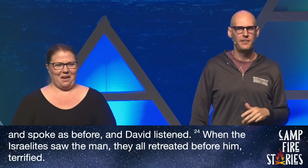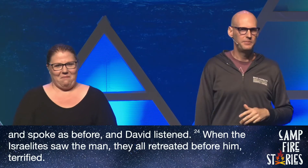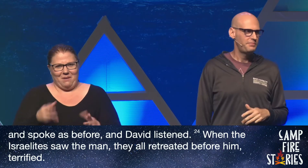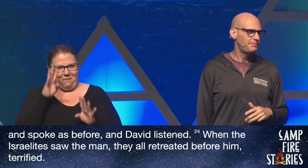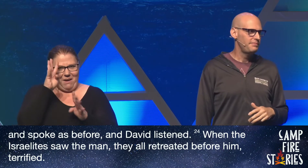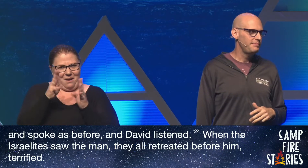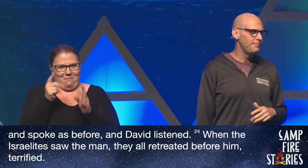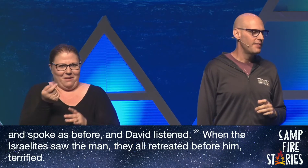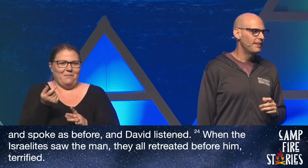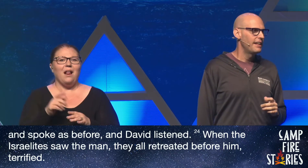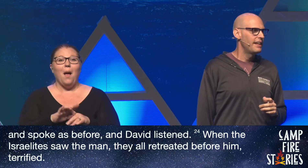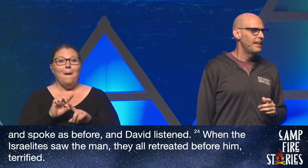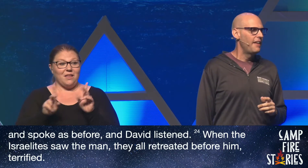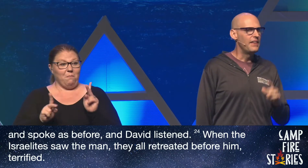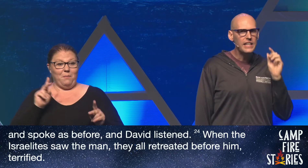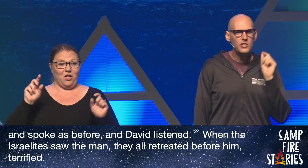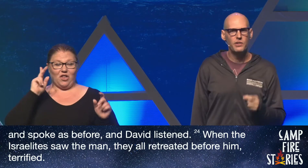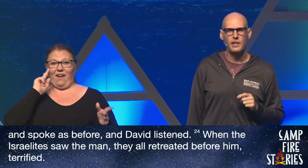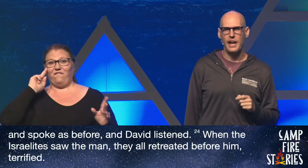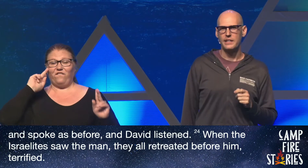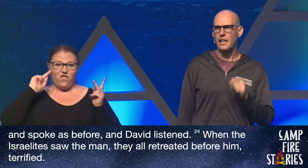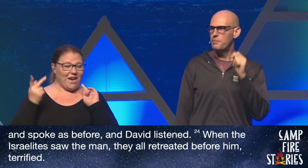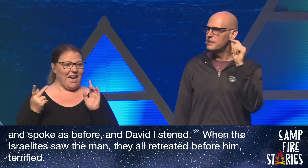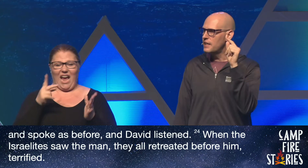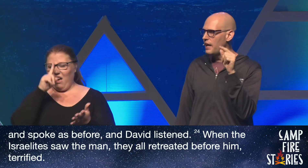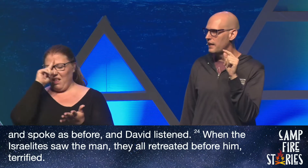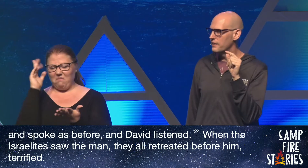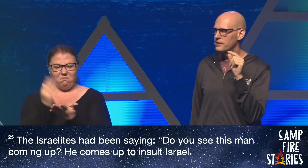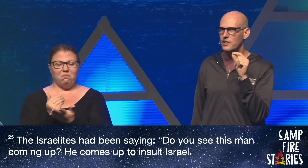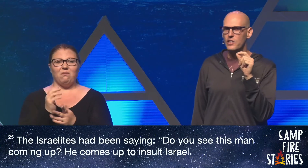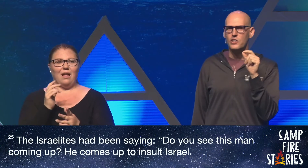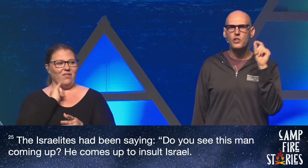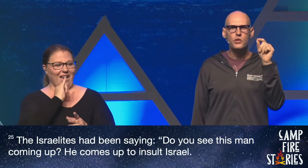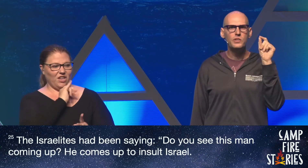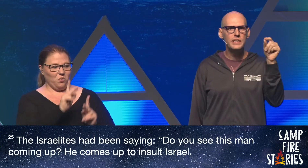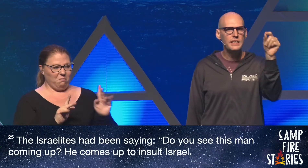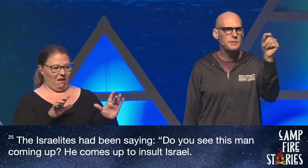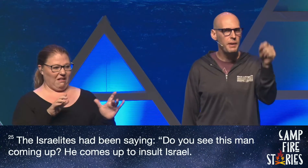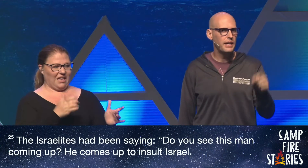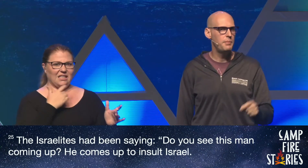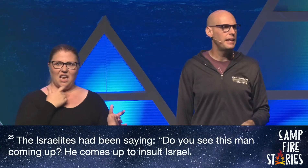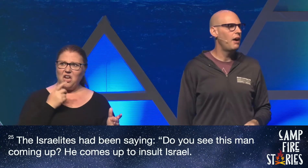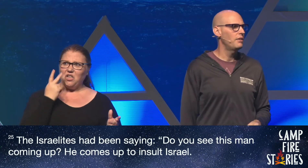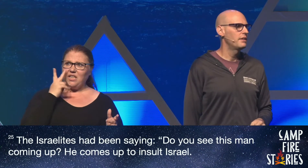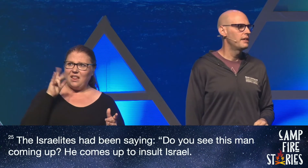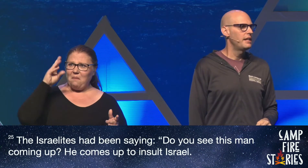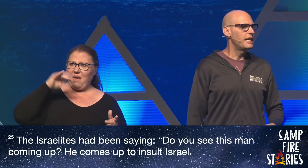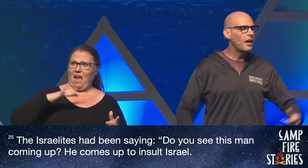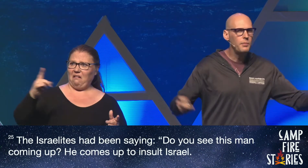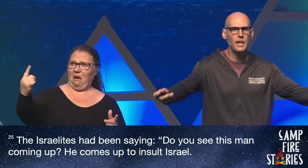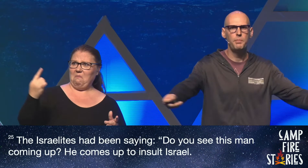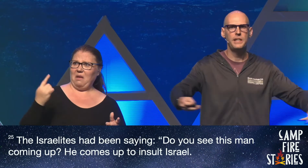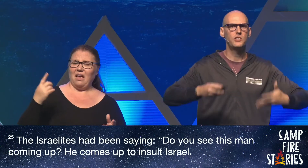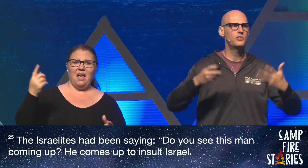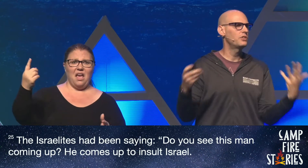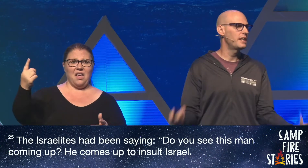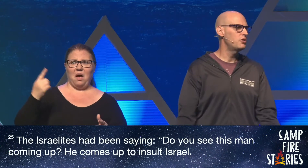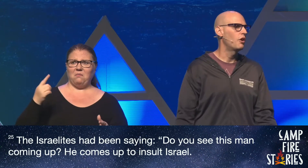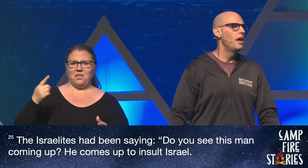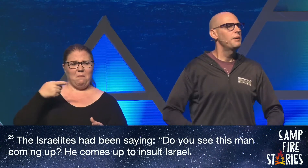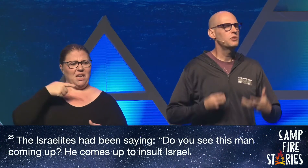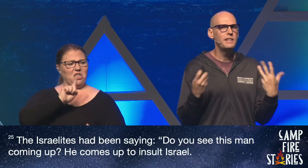out. And the Israelites had been saying, do you see this man coming out? He comes up and he